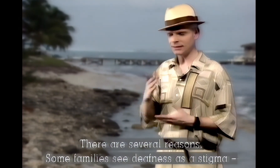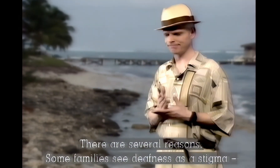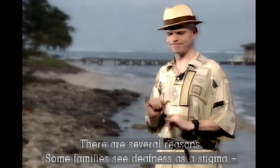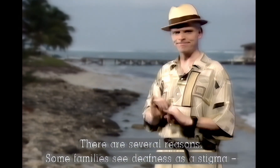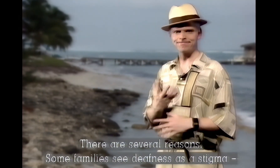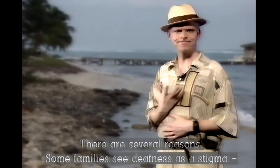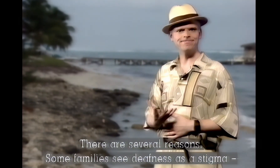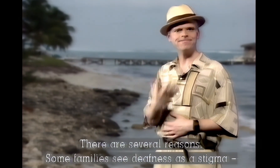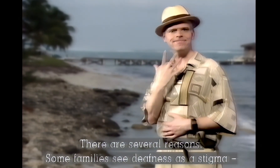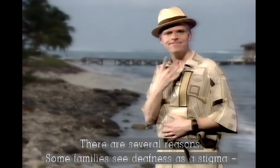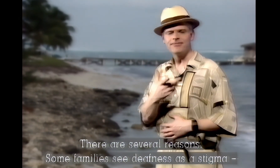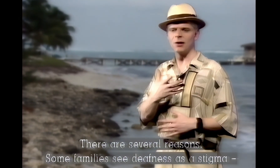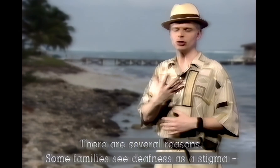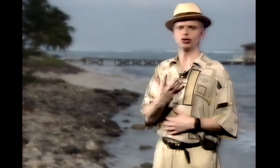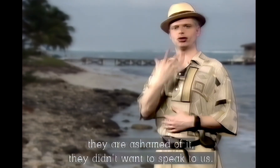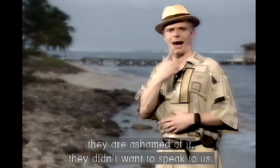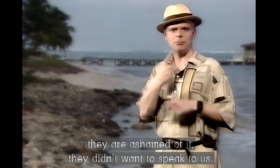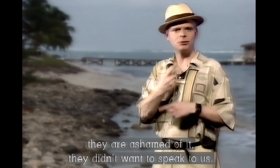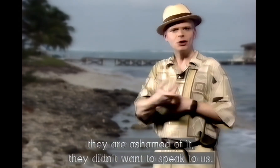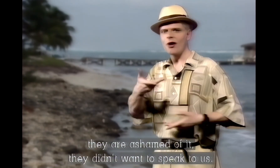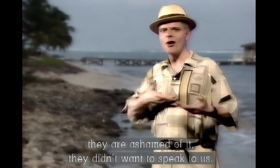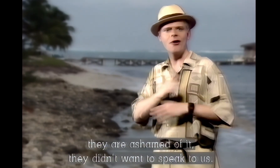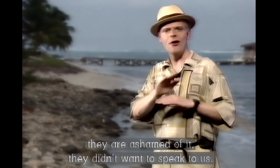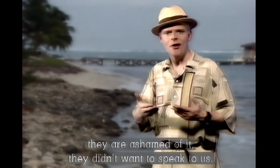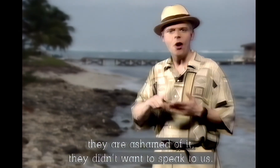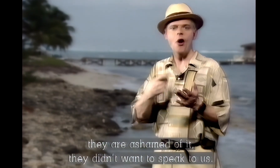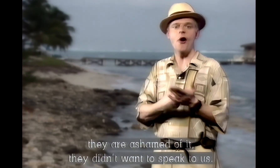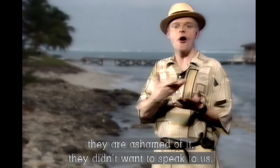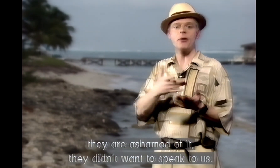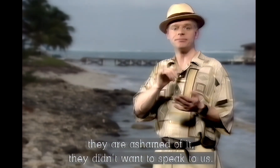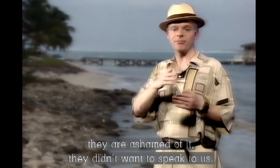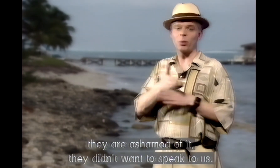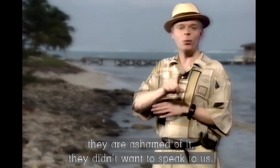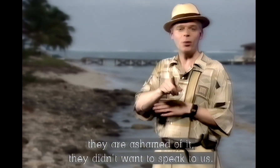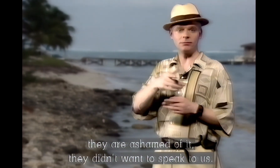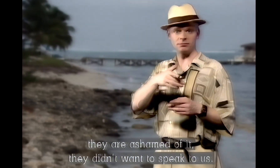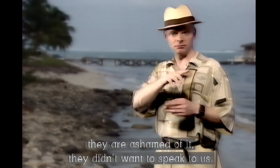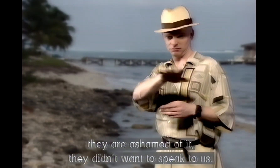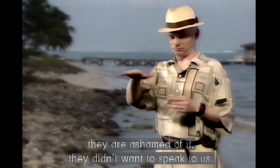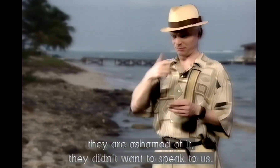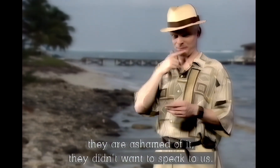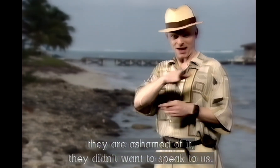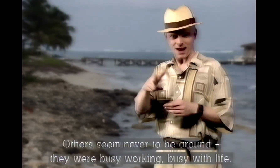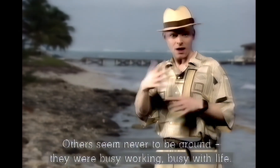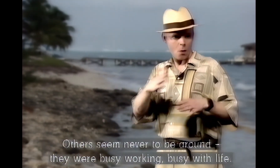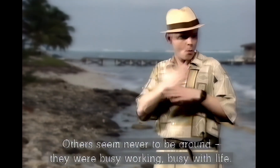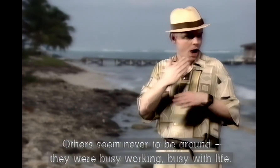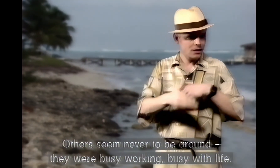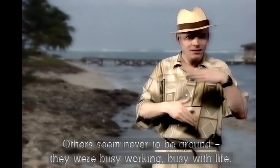deafness as a stigma. They are ashamed of it. They didn't want to speak to us. Others seem never to be around. They were busy working, doing